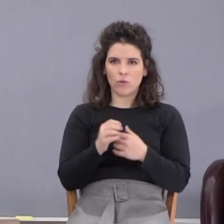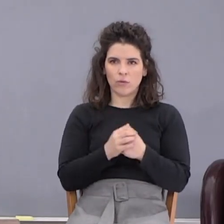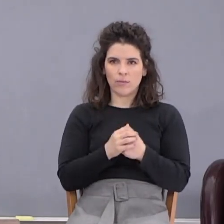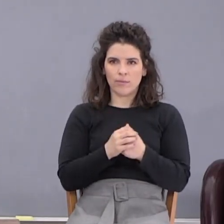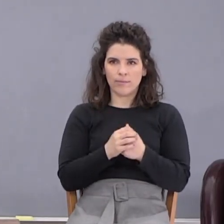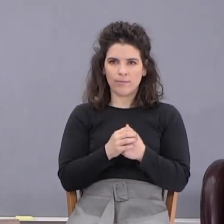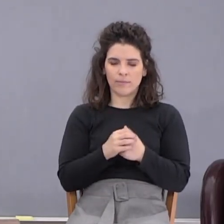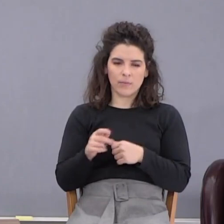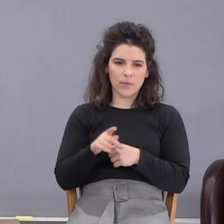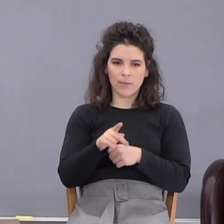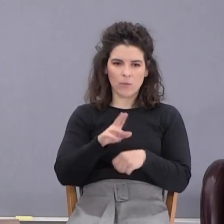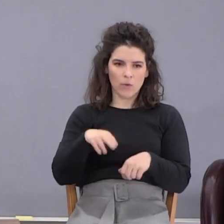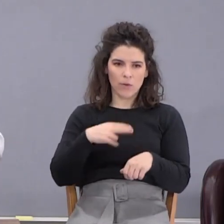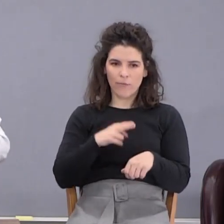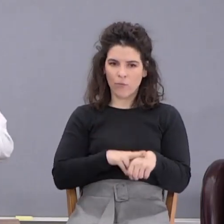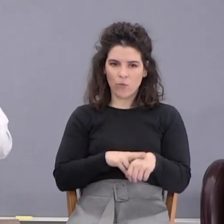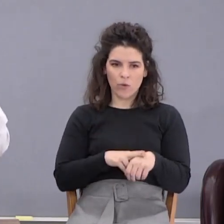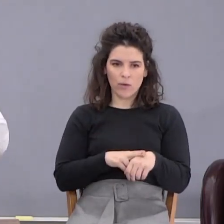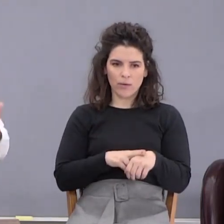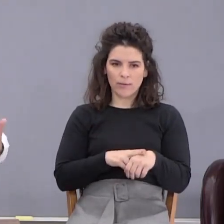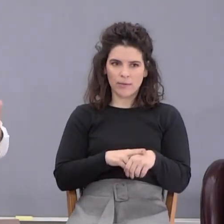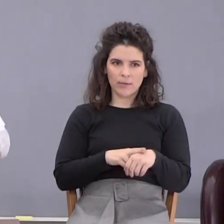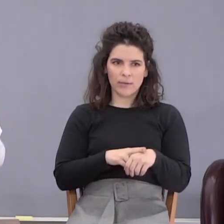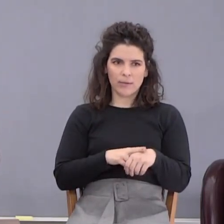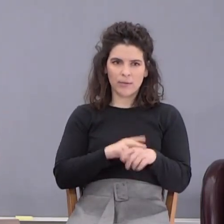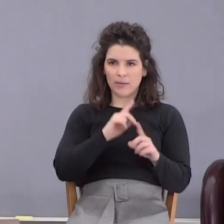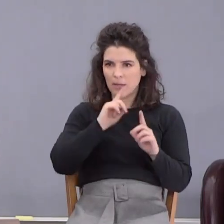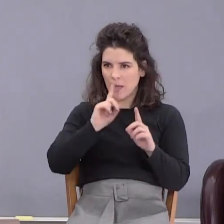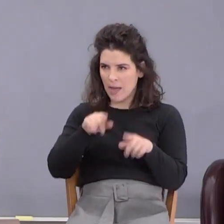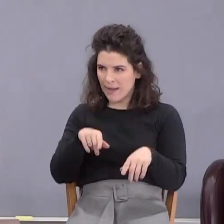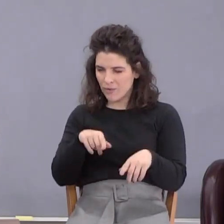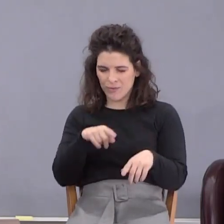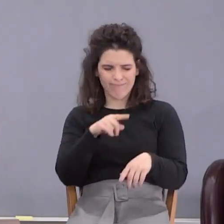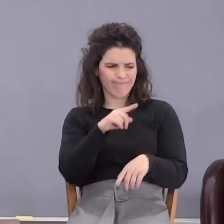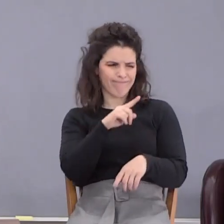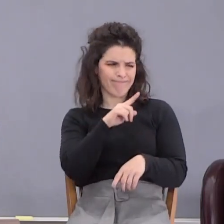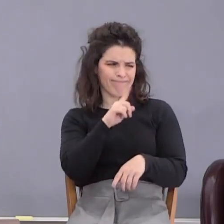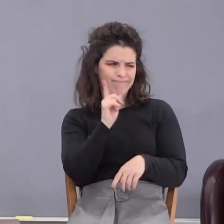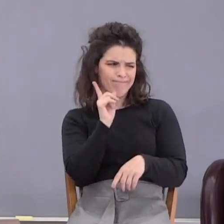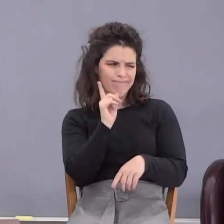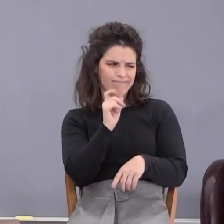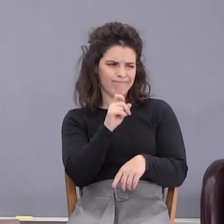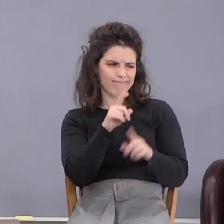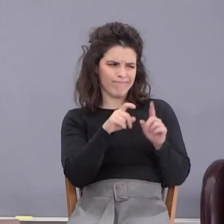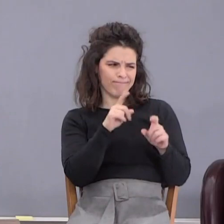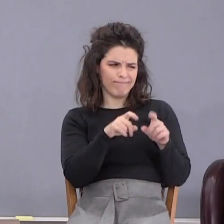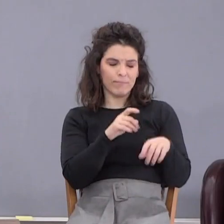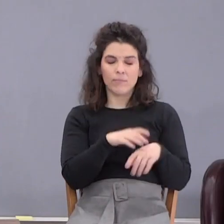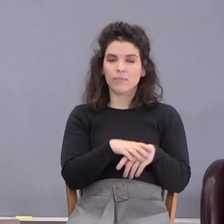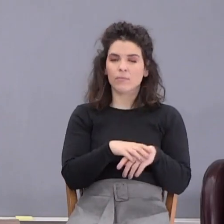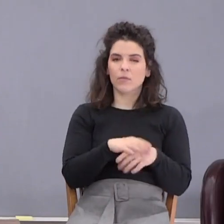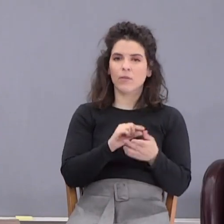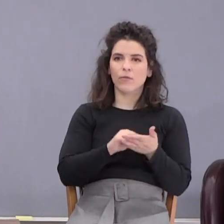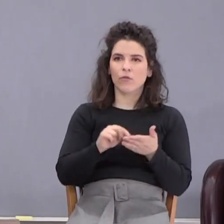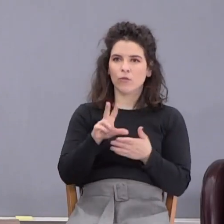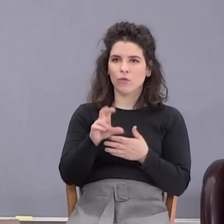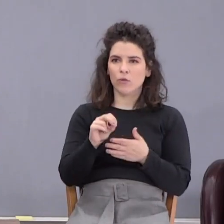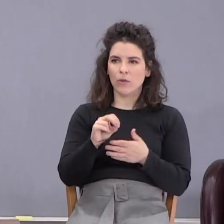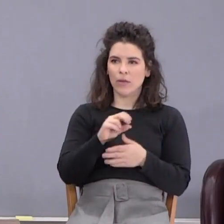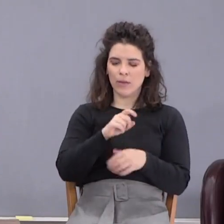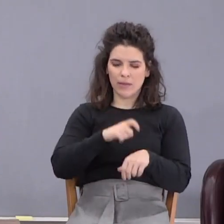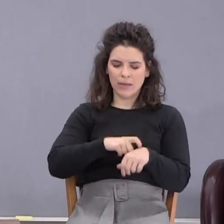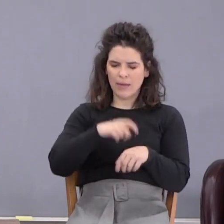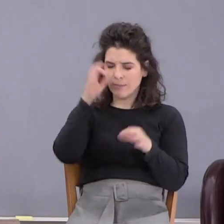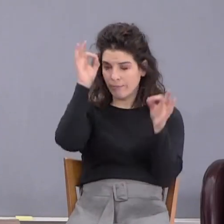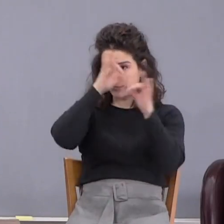and Paul, of course, he's answering the skeptics. Verse 30, and the times of this ignorance God winked